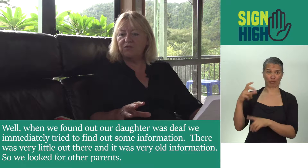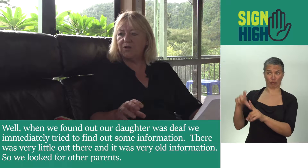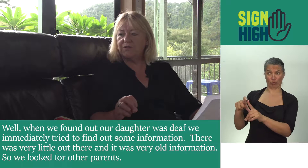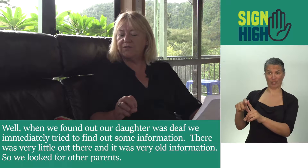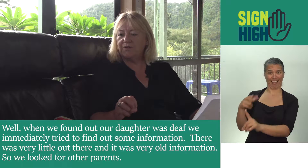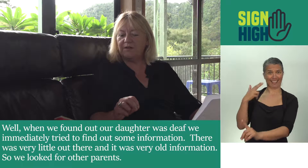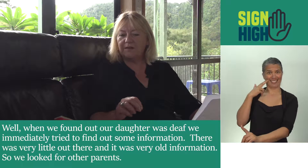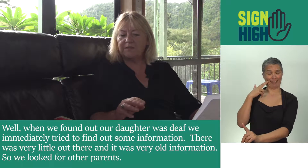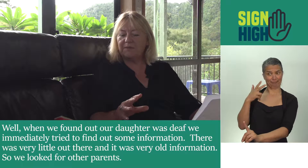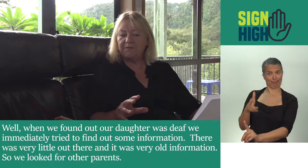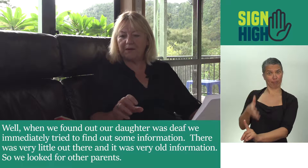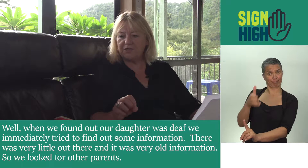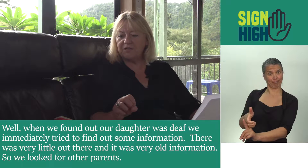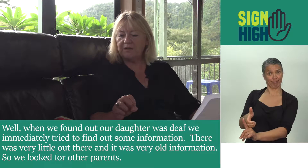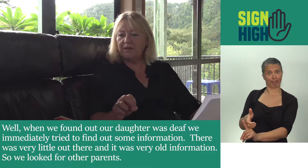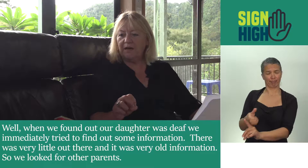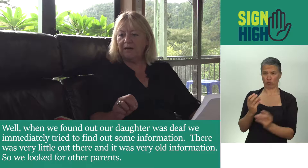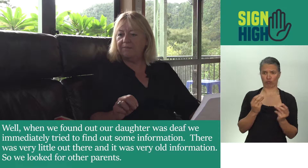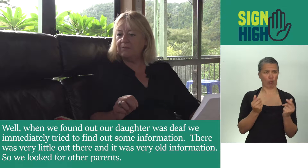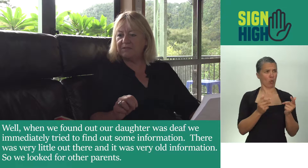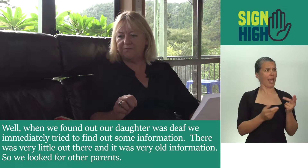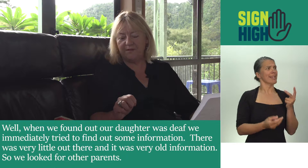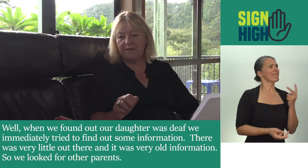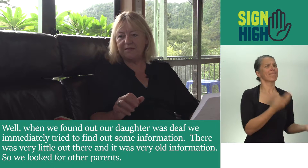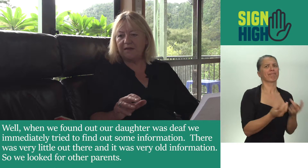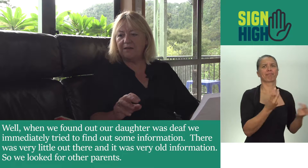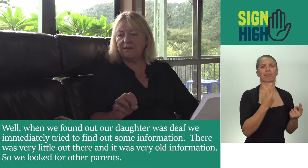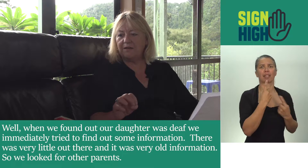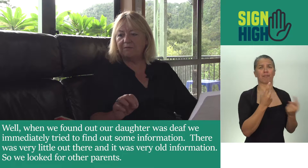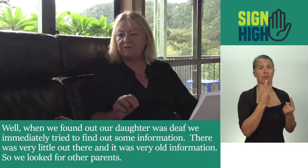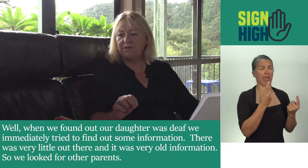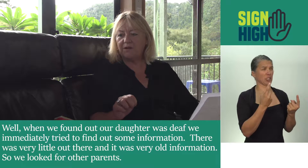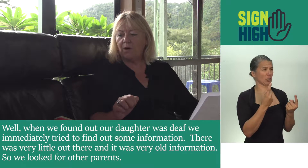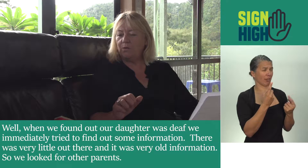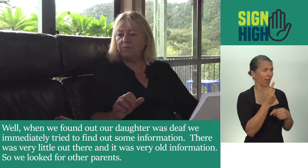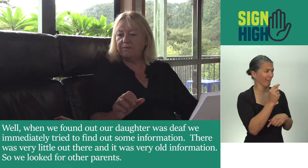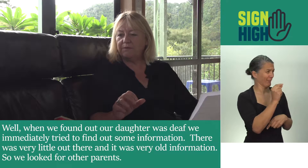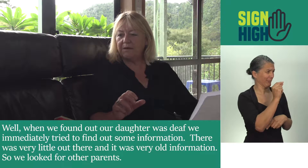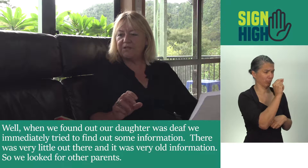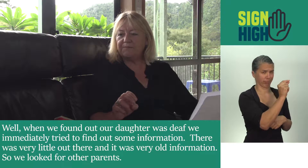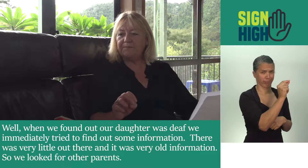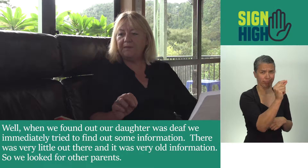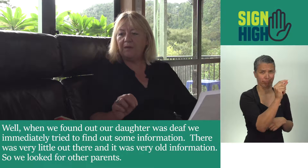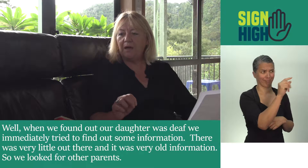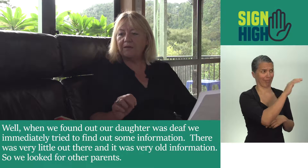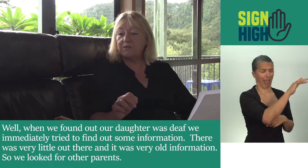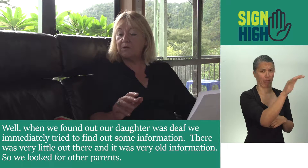tried to find out some information. There was very little out there, and it was very old information. So we looked